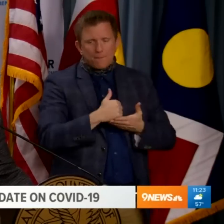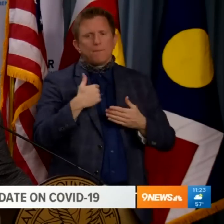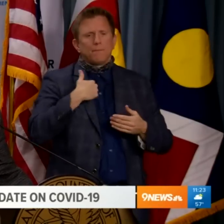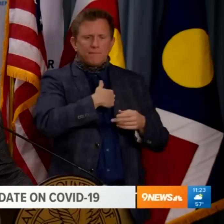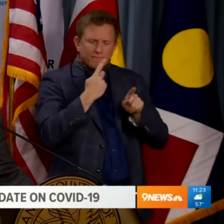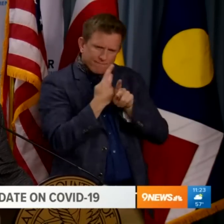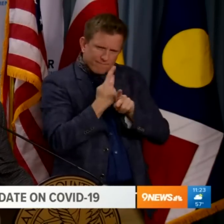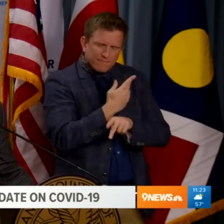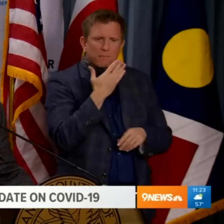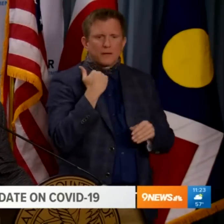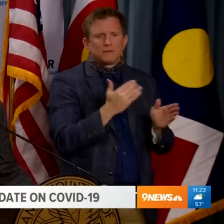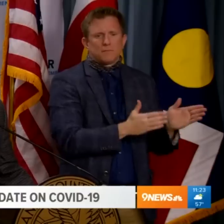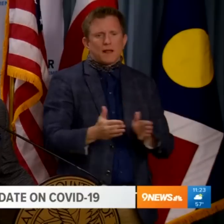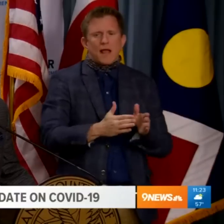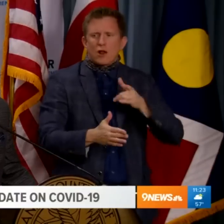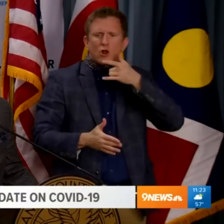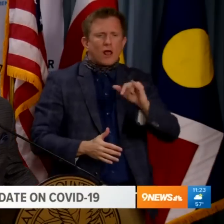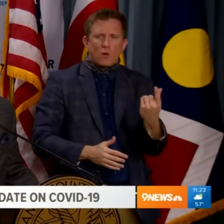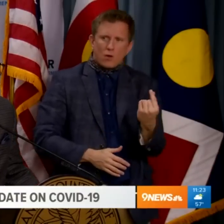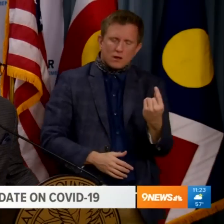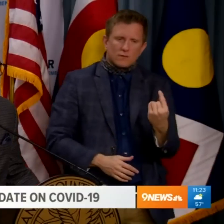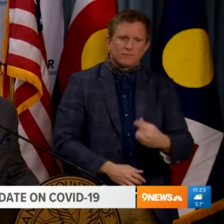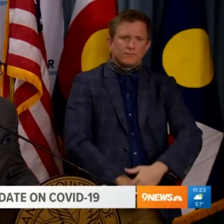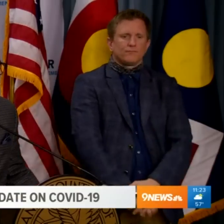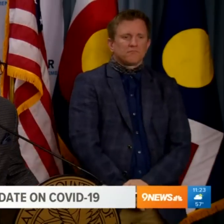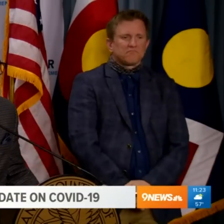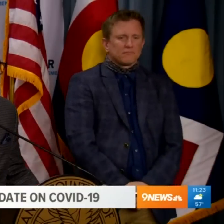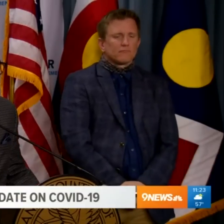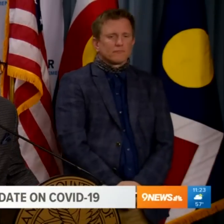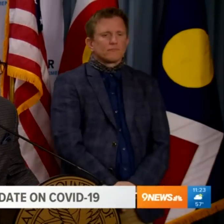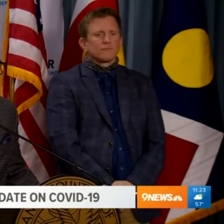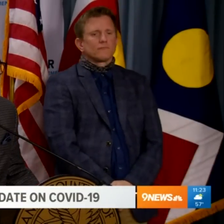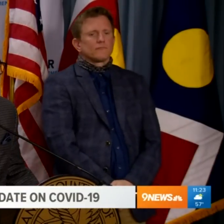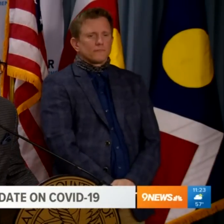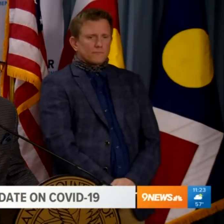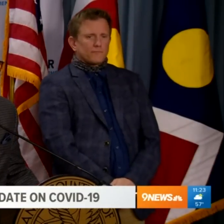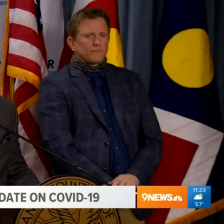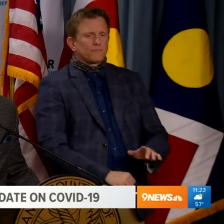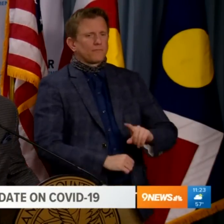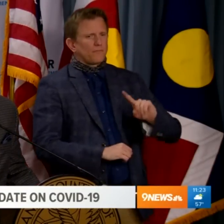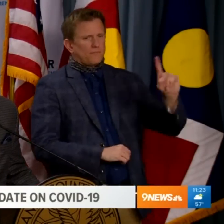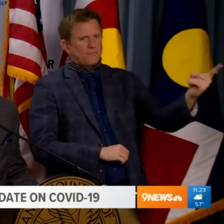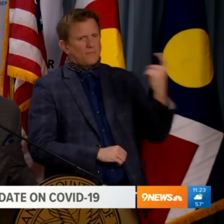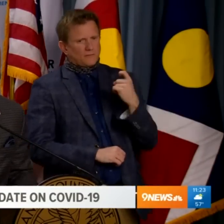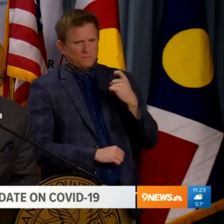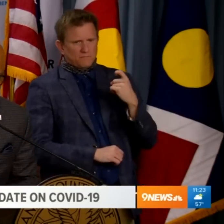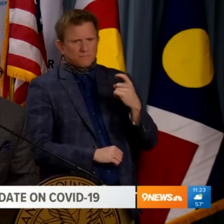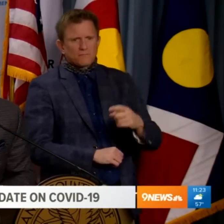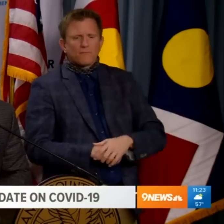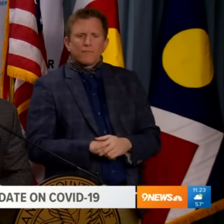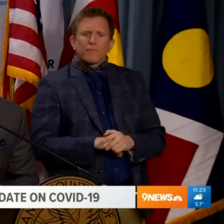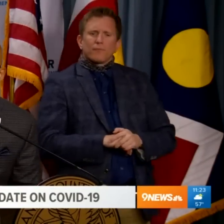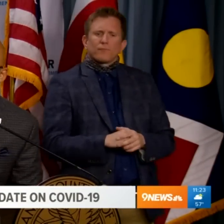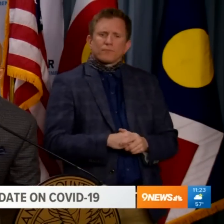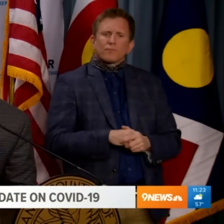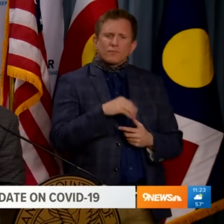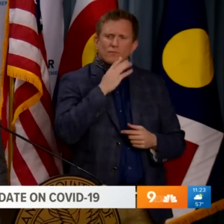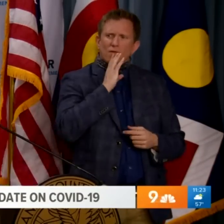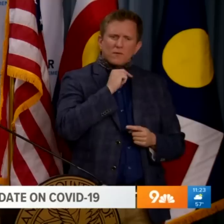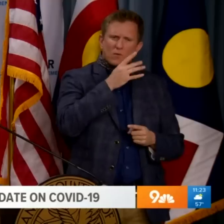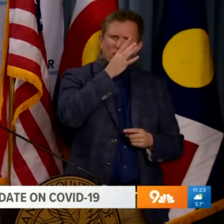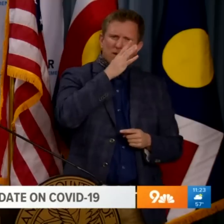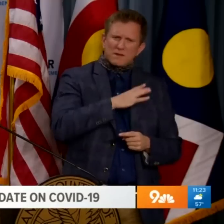So there's some you get a sense of some of the difficult decisions and calculations we have to take in place here. And I know those restaurant operators, at least the ones we had on the